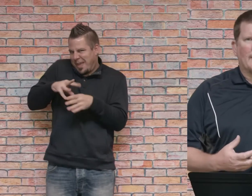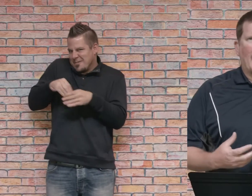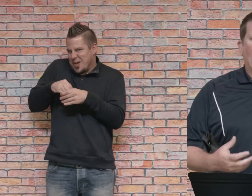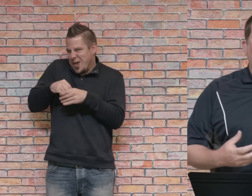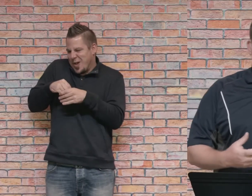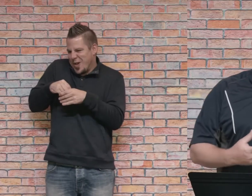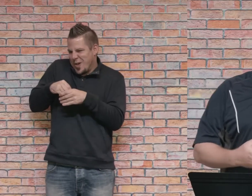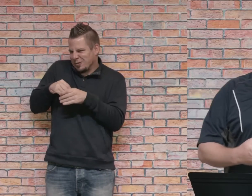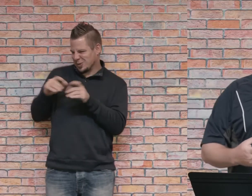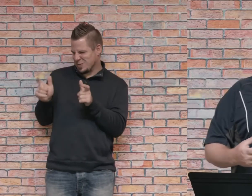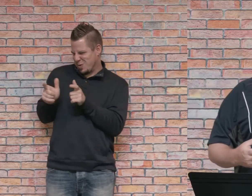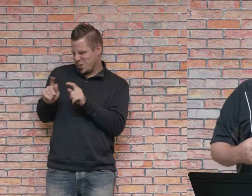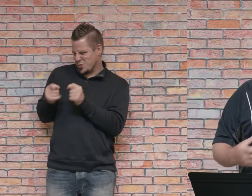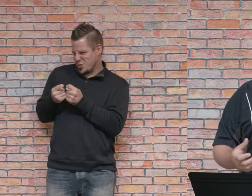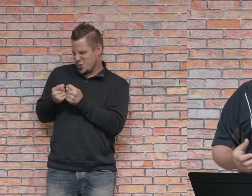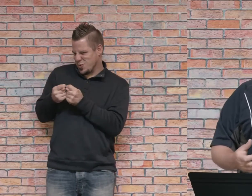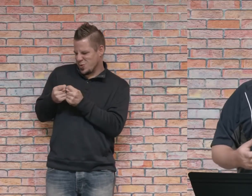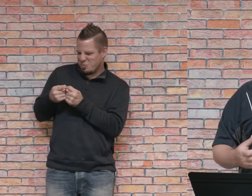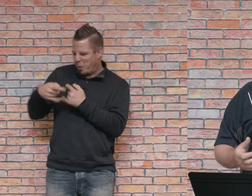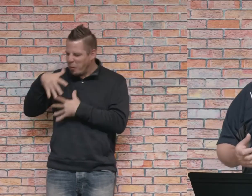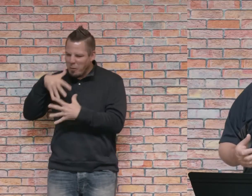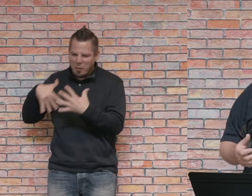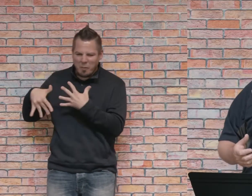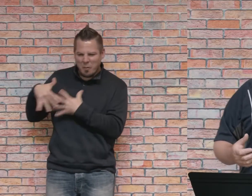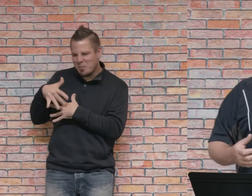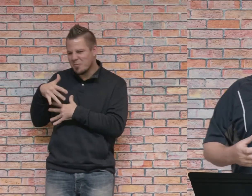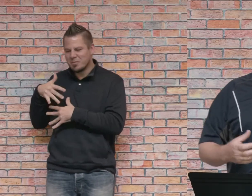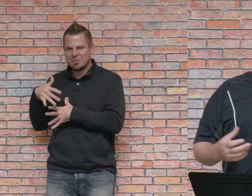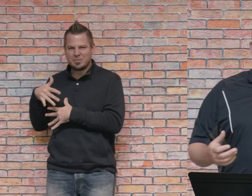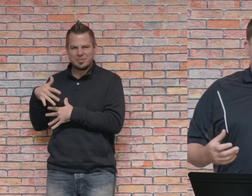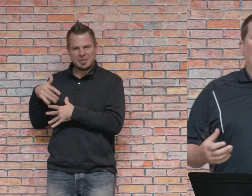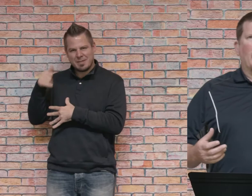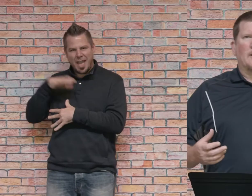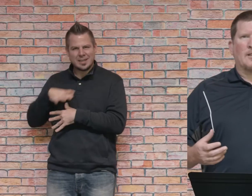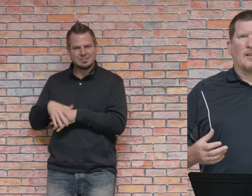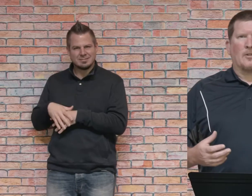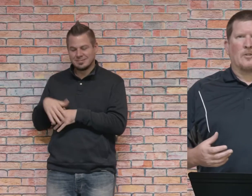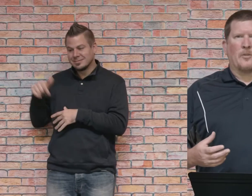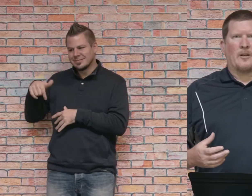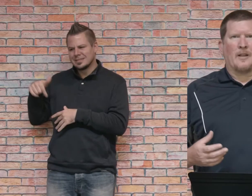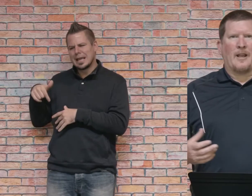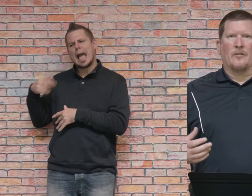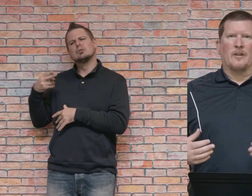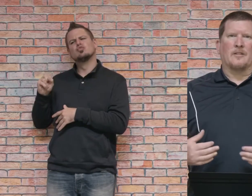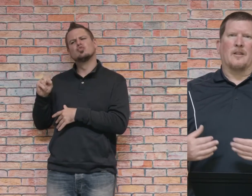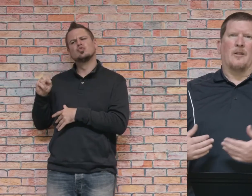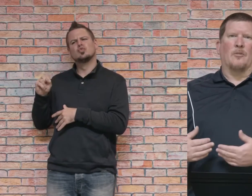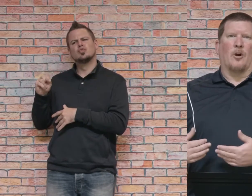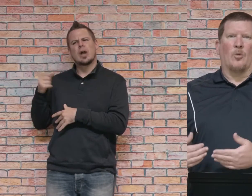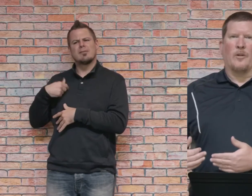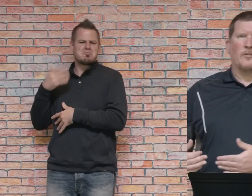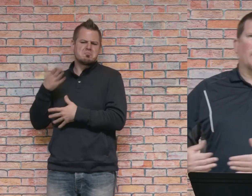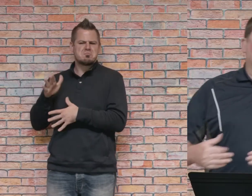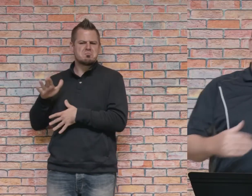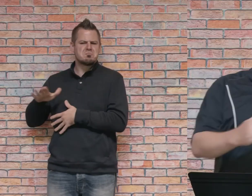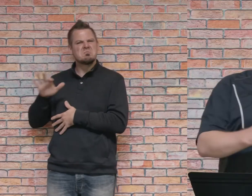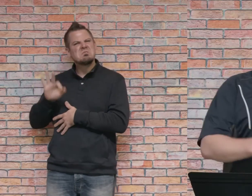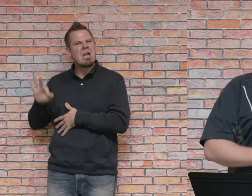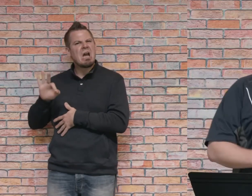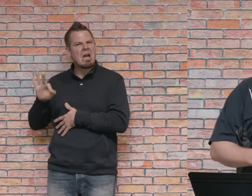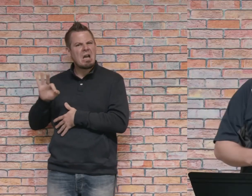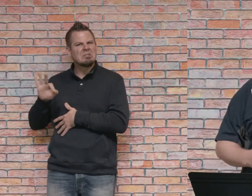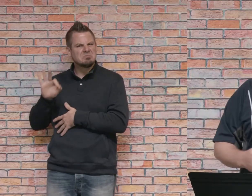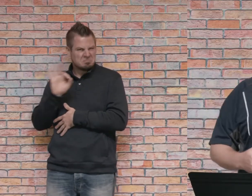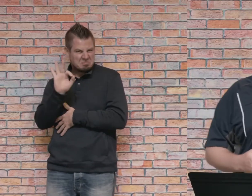that tight-knit group of guys. In high school, we had a group of guys that there was about nine of us that all went through same